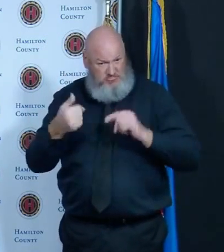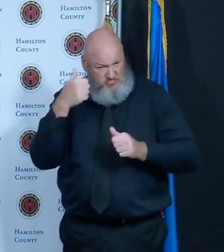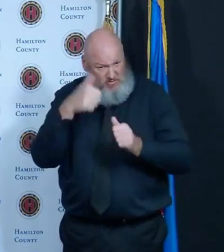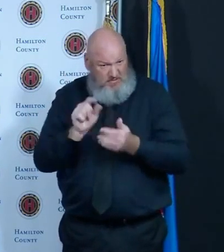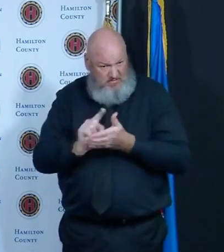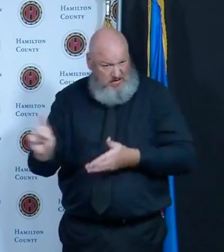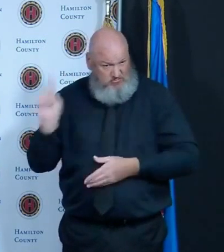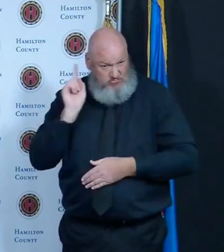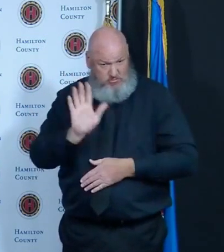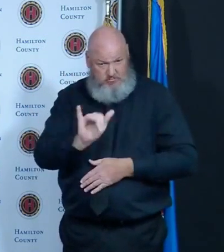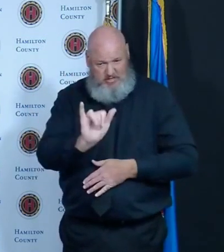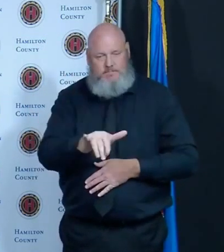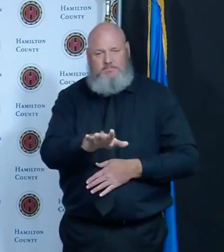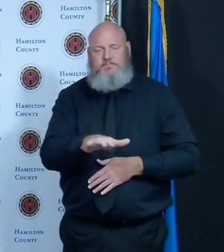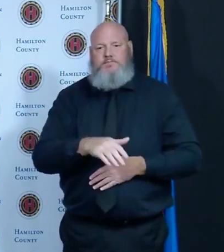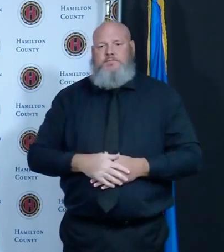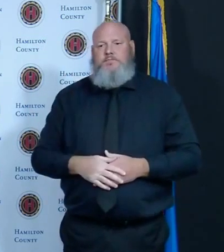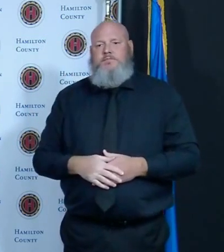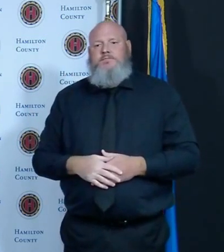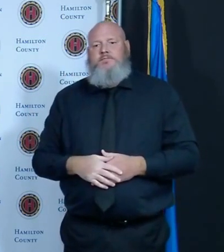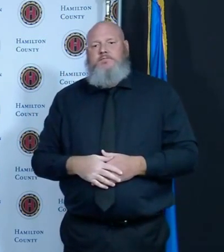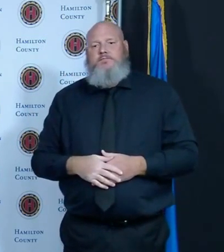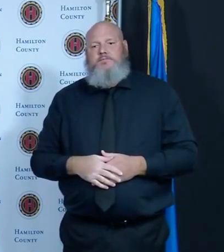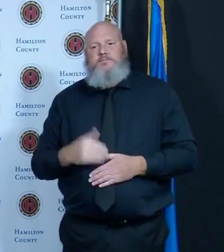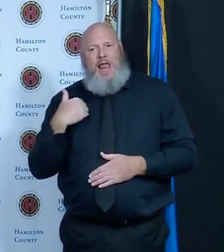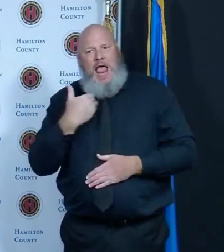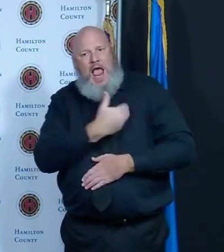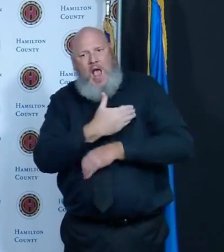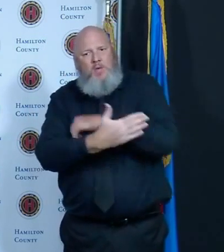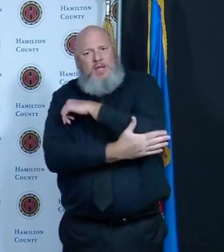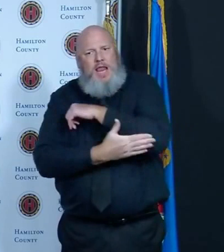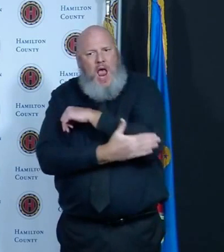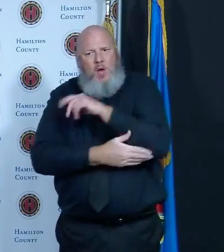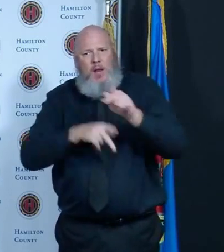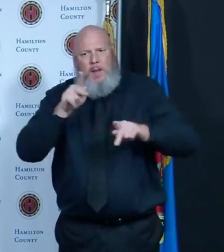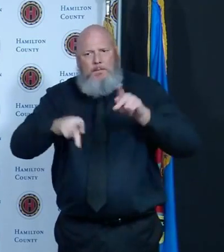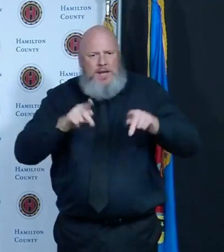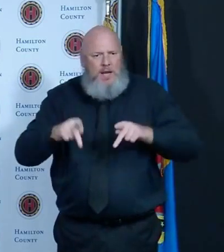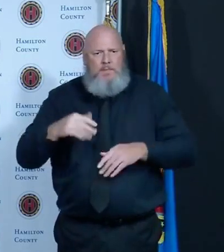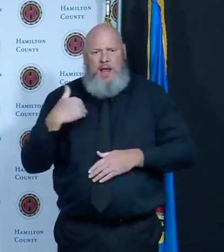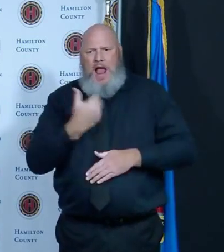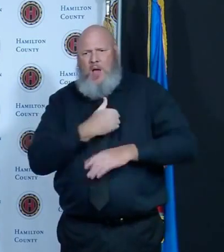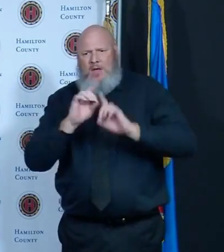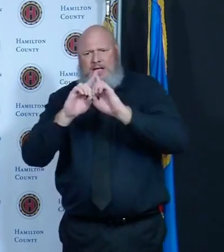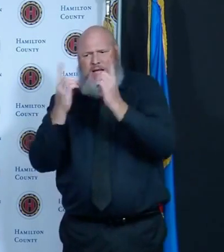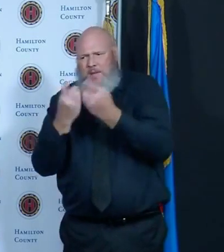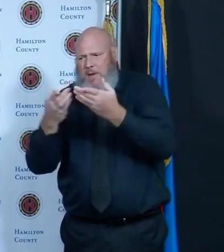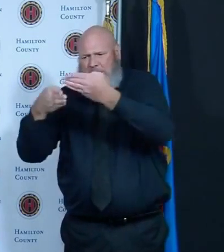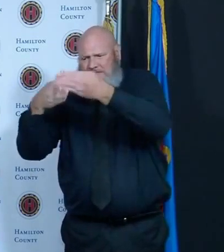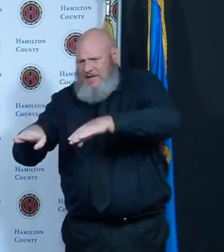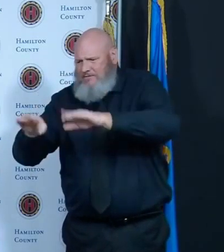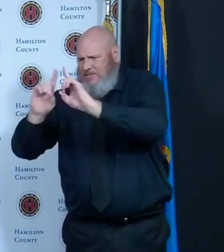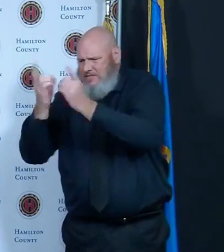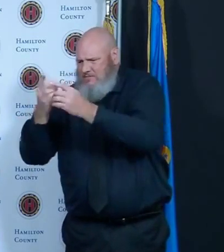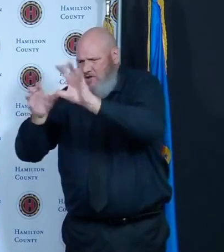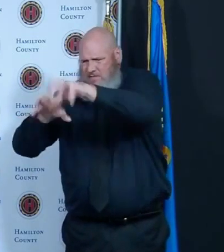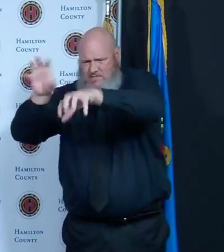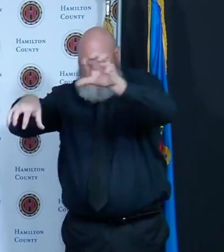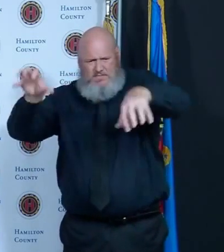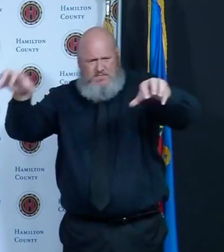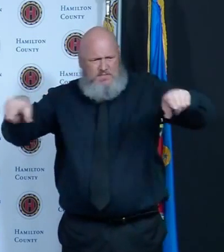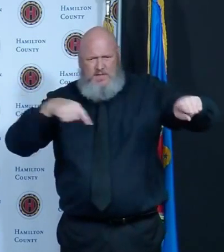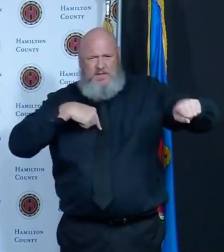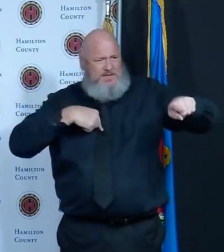are responding to what we know is going to be a reduced budget. So we've asked departments to come up with a